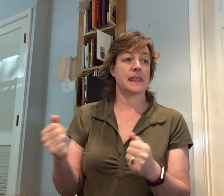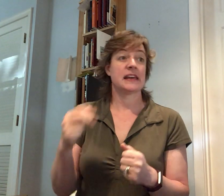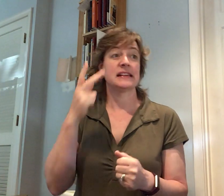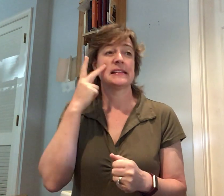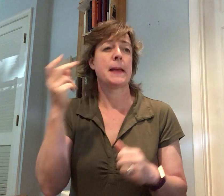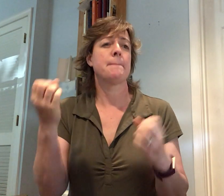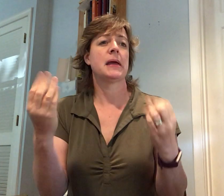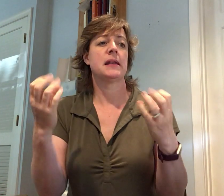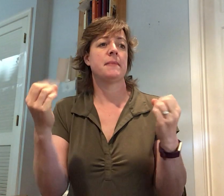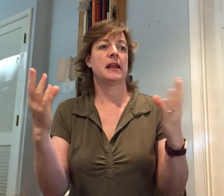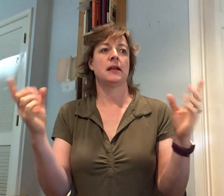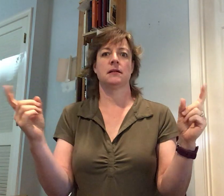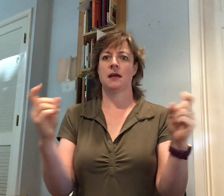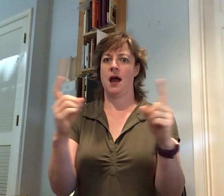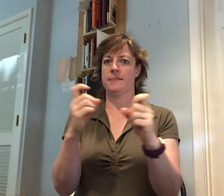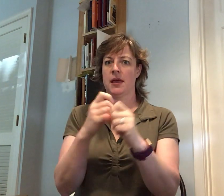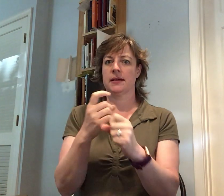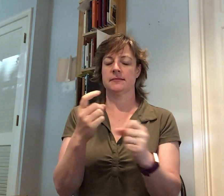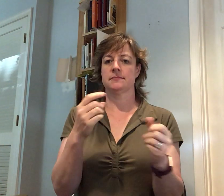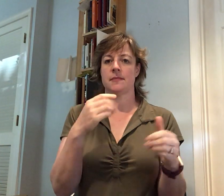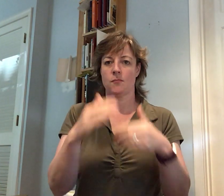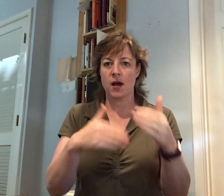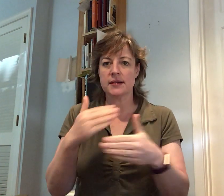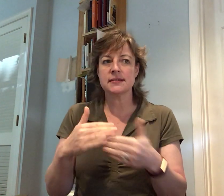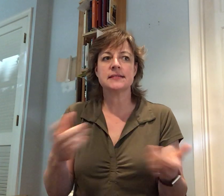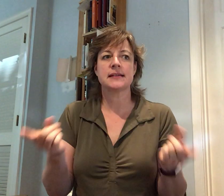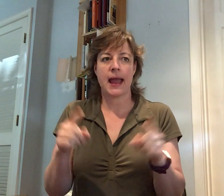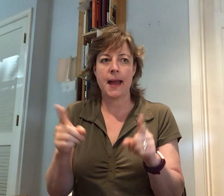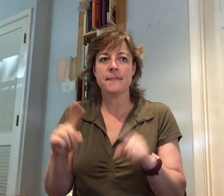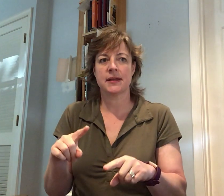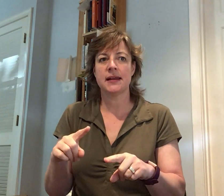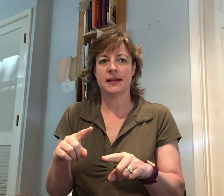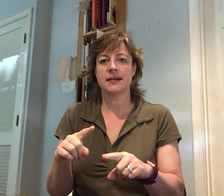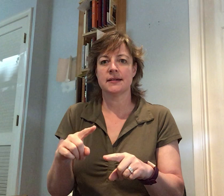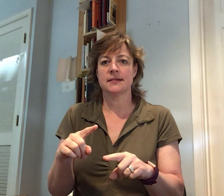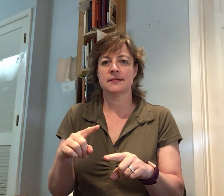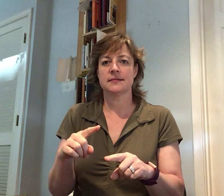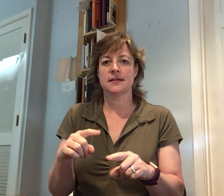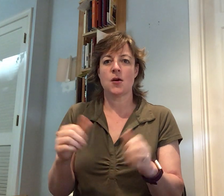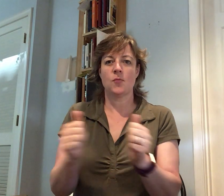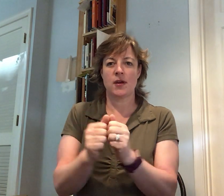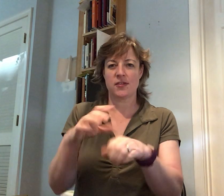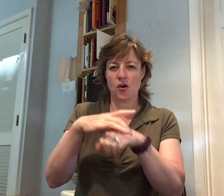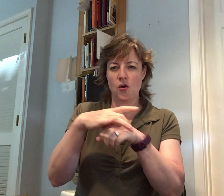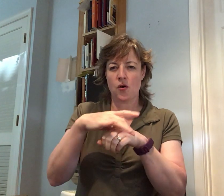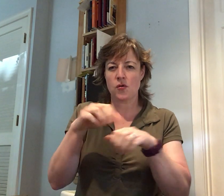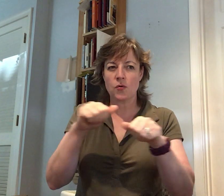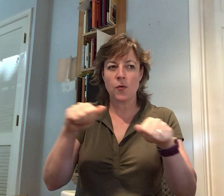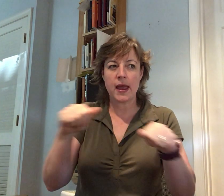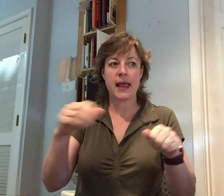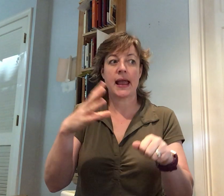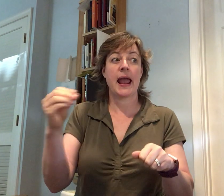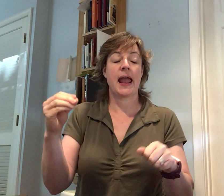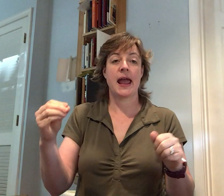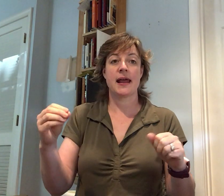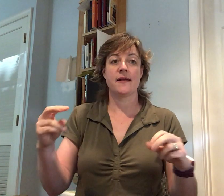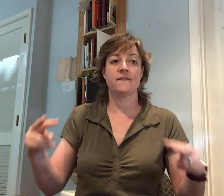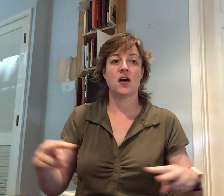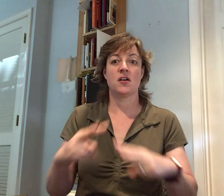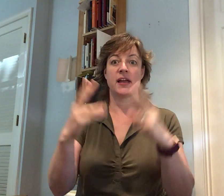complex processes at work behind earthquakes and volcanic eruptions. Disasters can occur